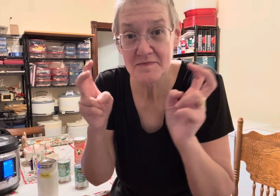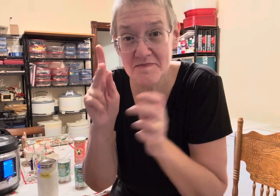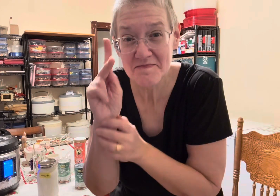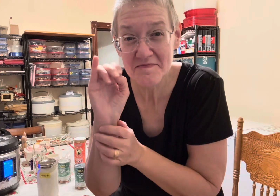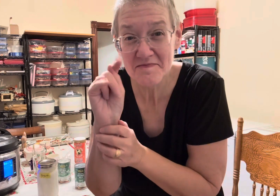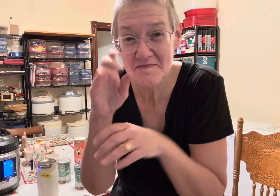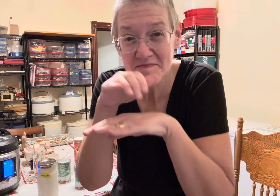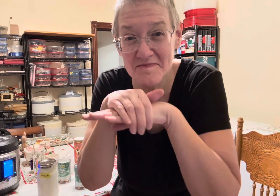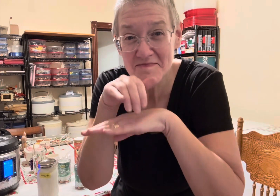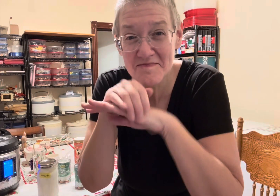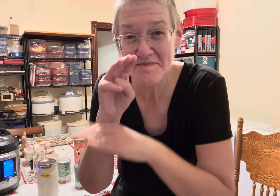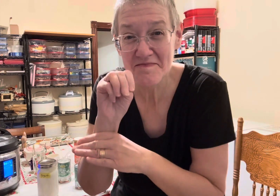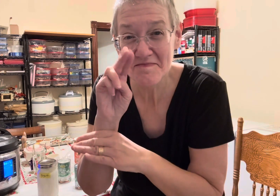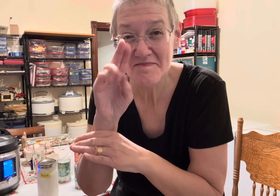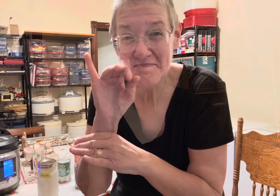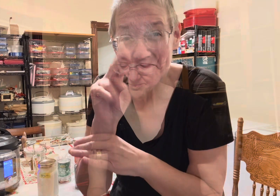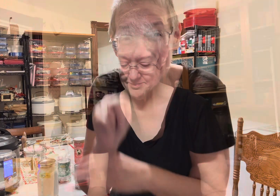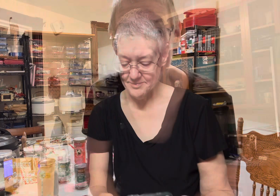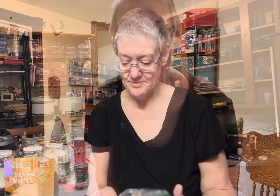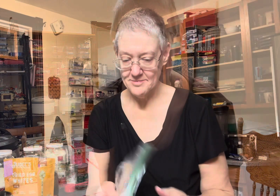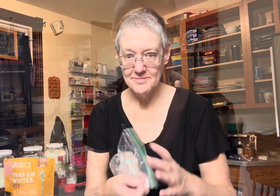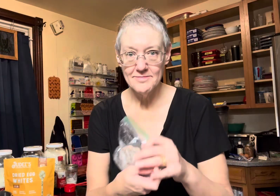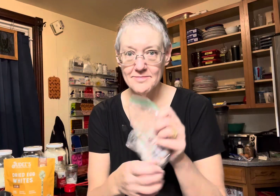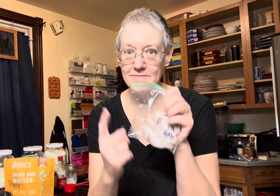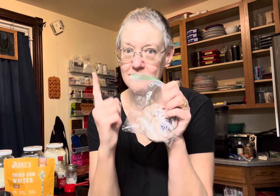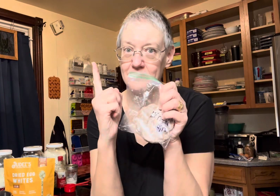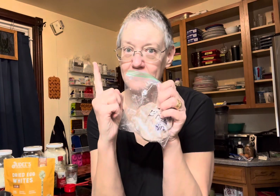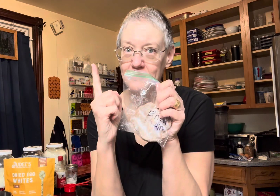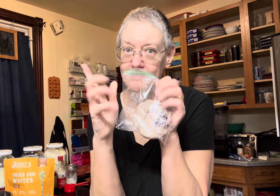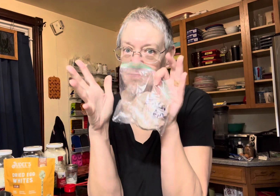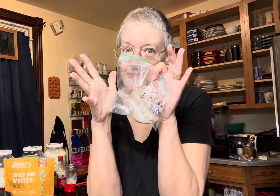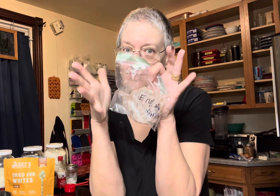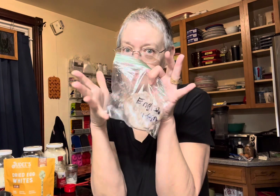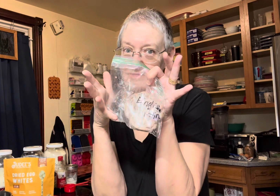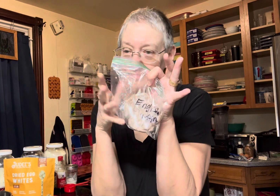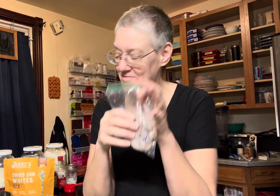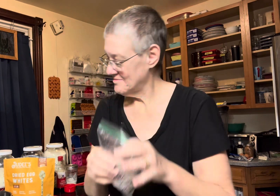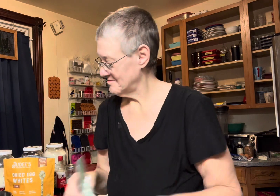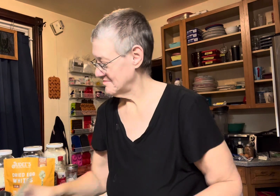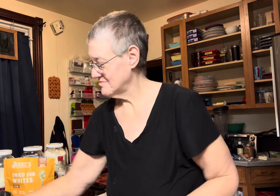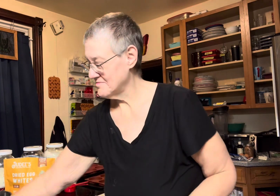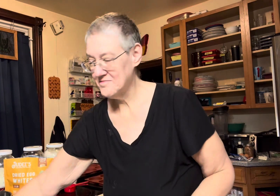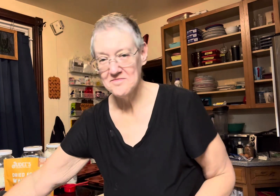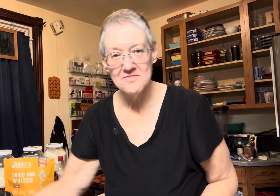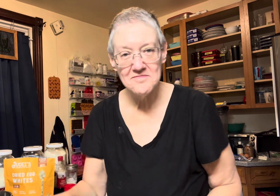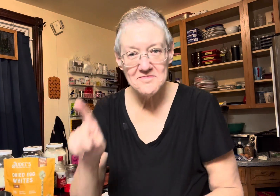make my keto English muffins because I'm down to the last one.